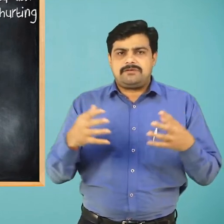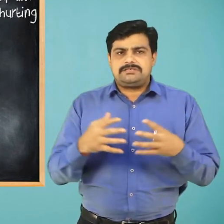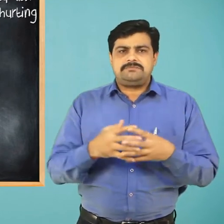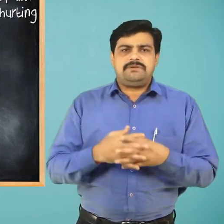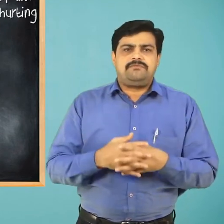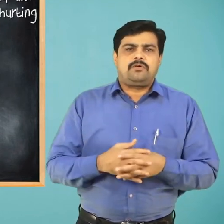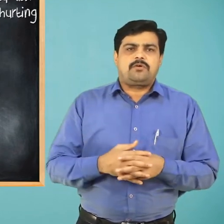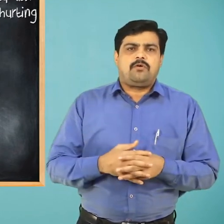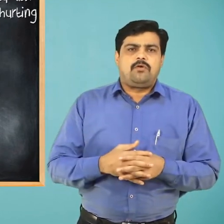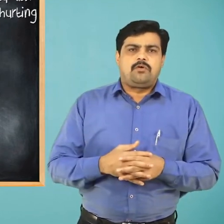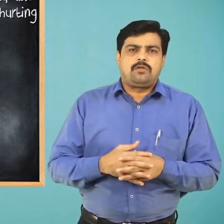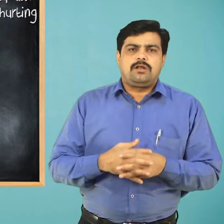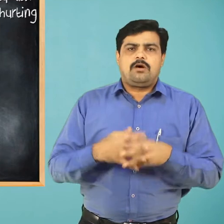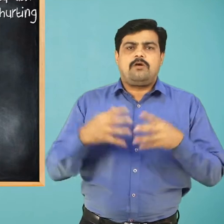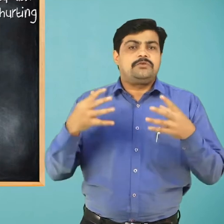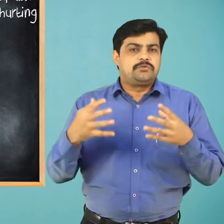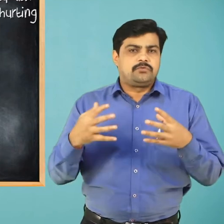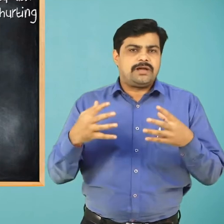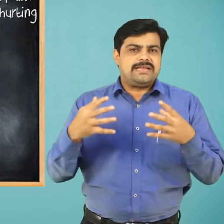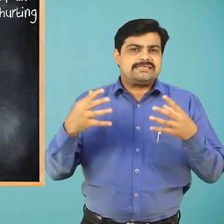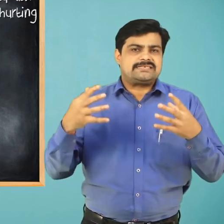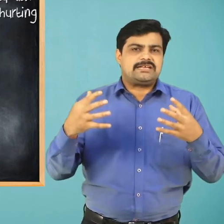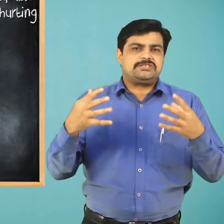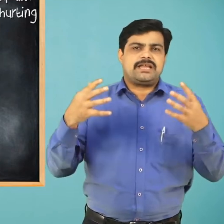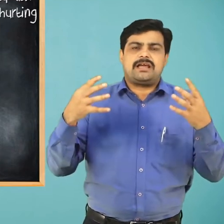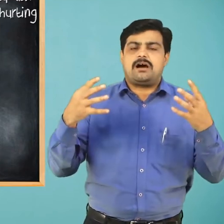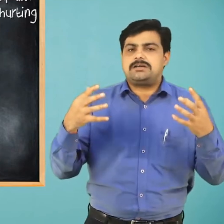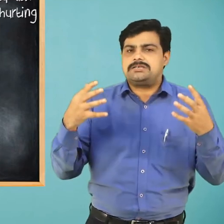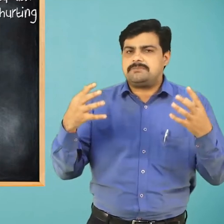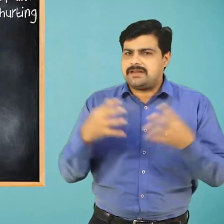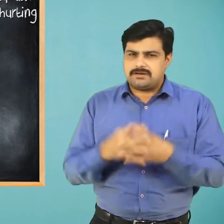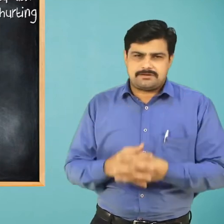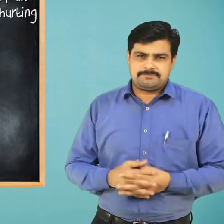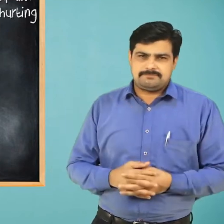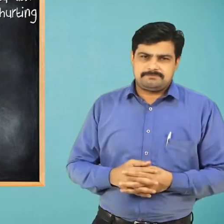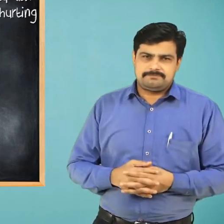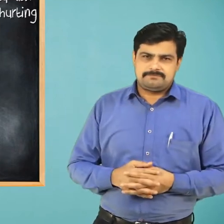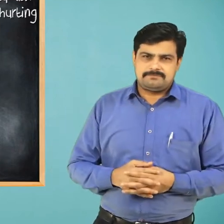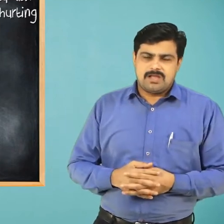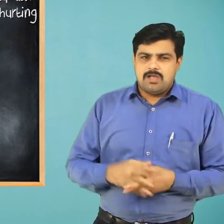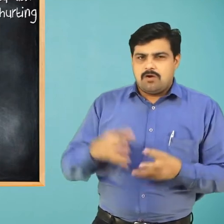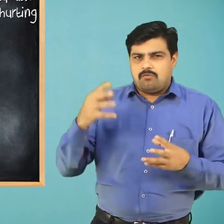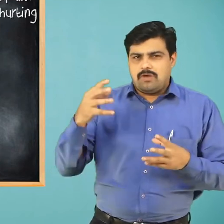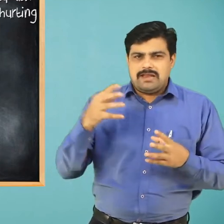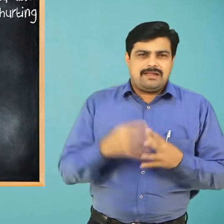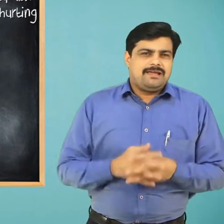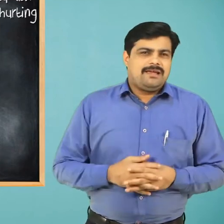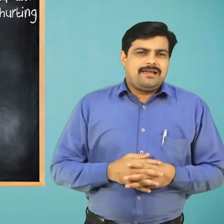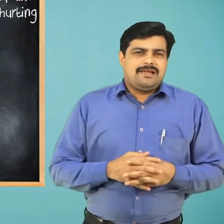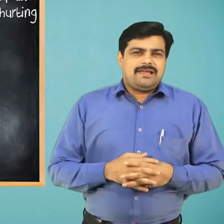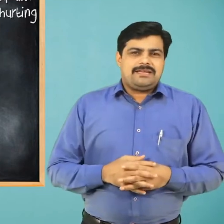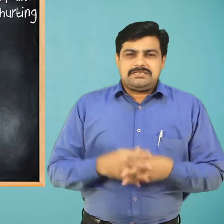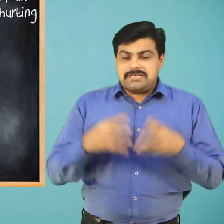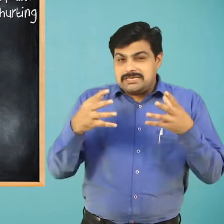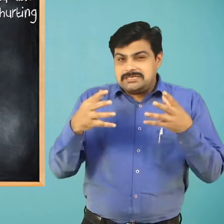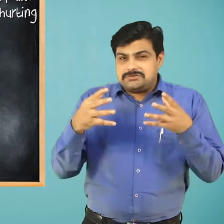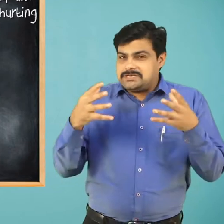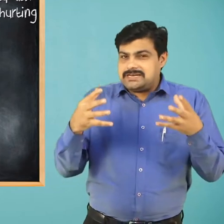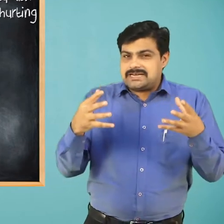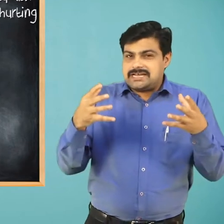parents before all of you in such a hurting manner. Well, it is easy to detect error